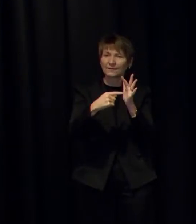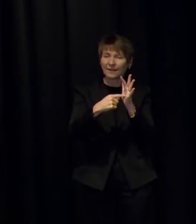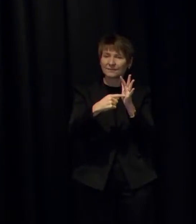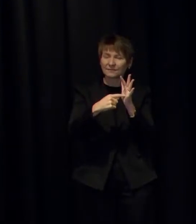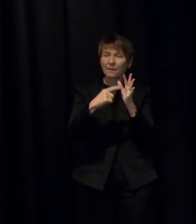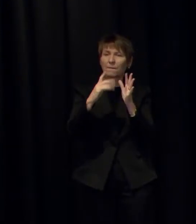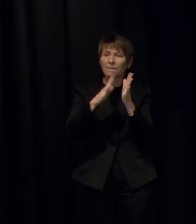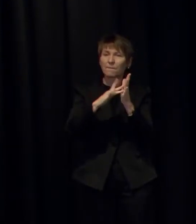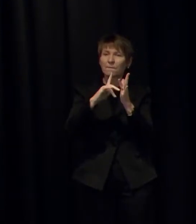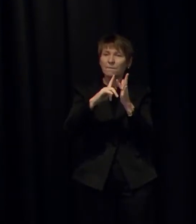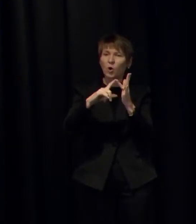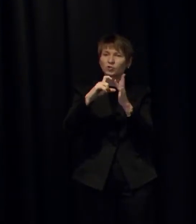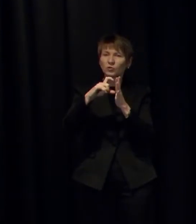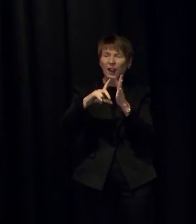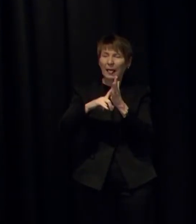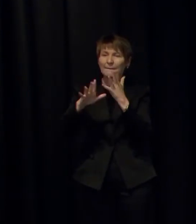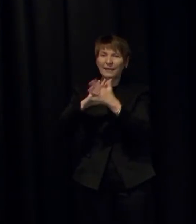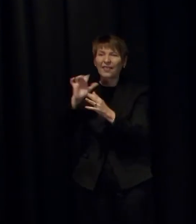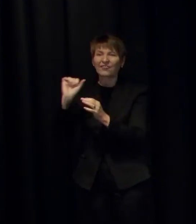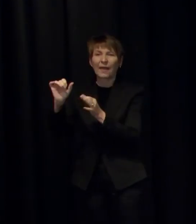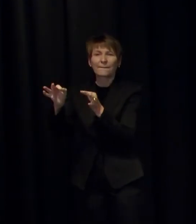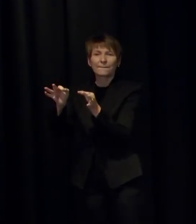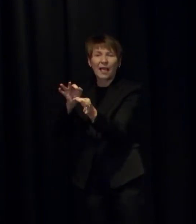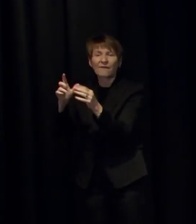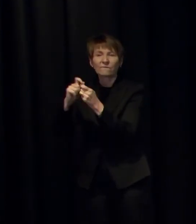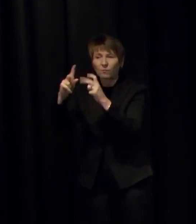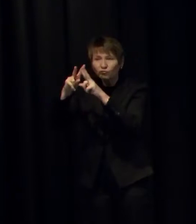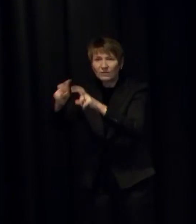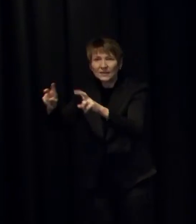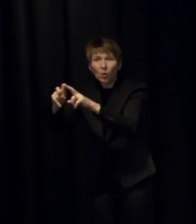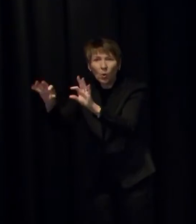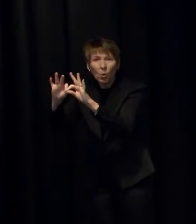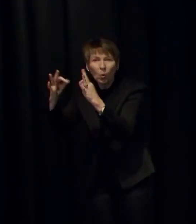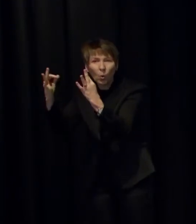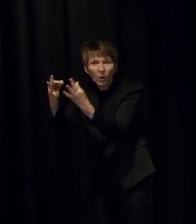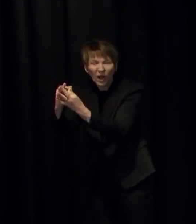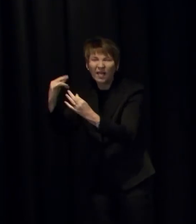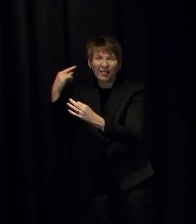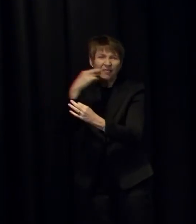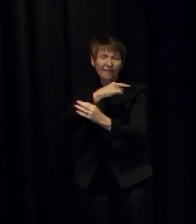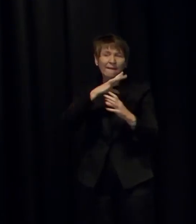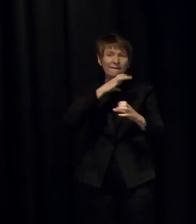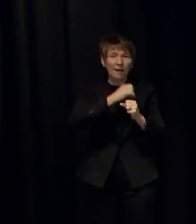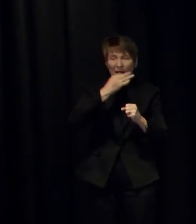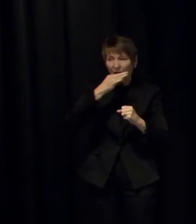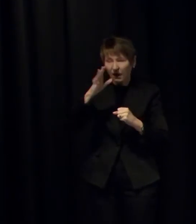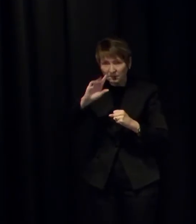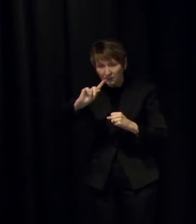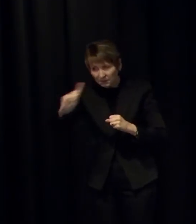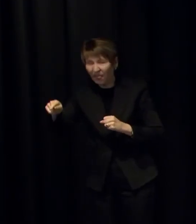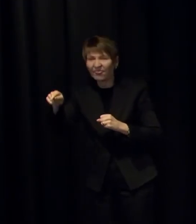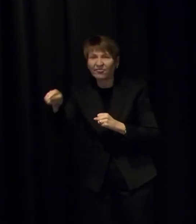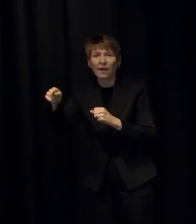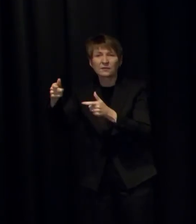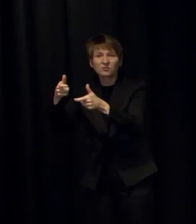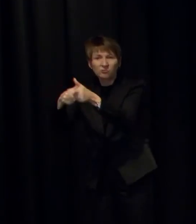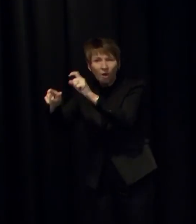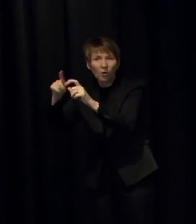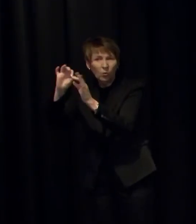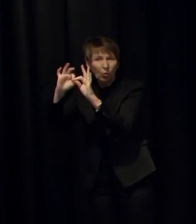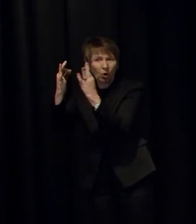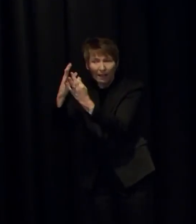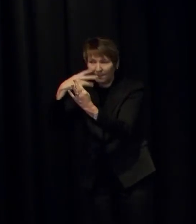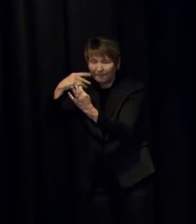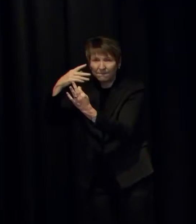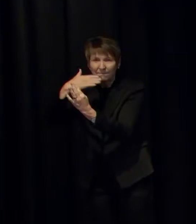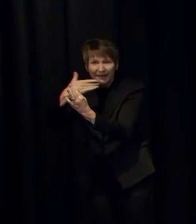the 80% step to 70% Yes. step. So all of the 80% at 70%. Yes. Given that's not happening at the moment, is